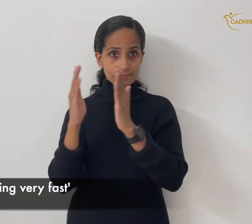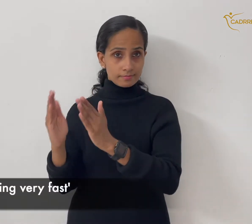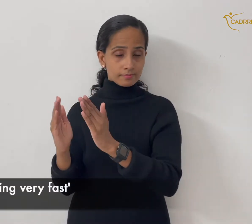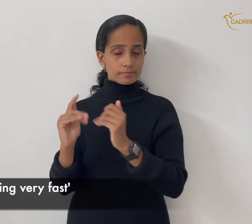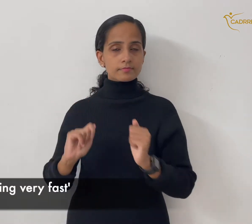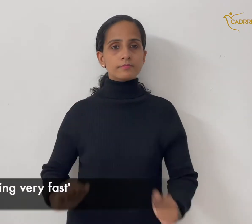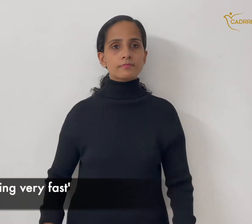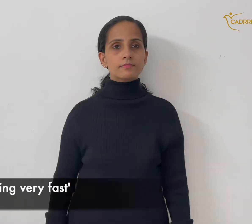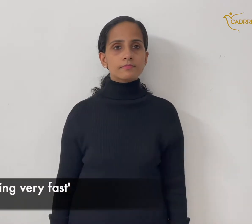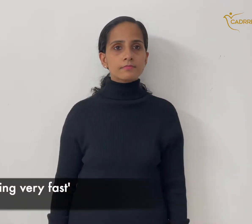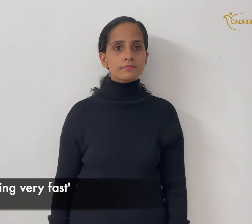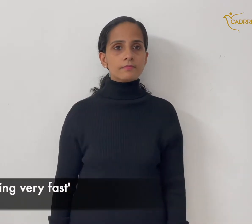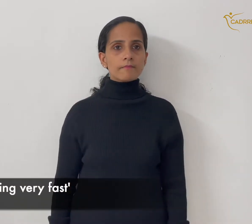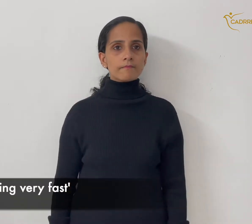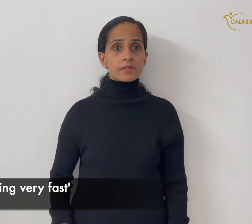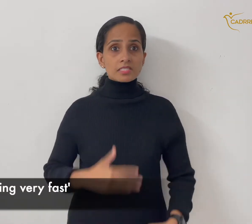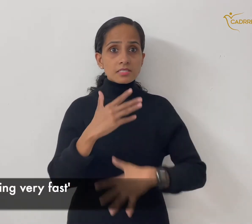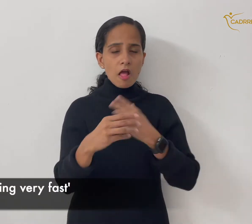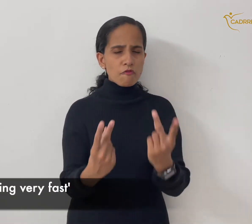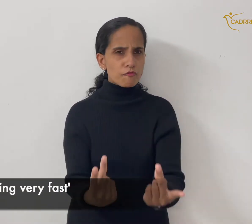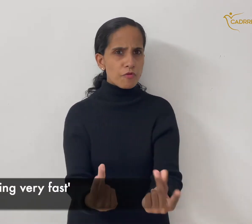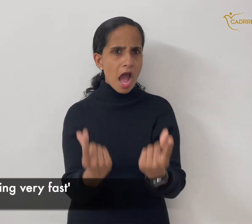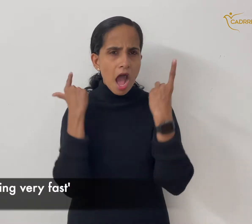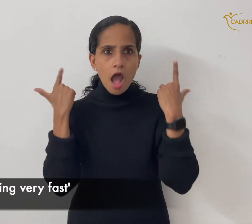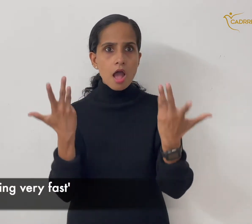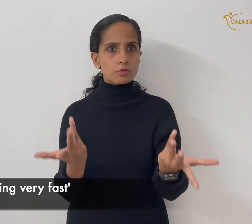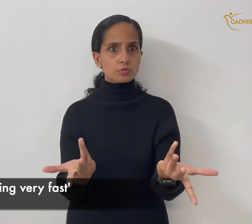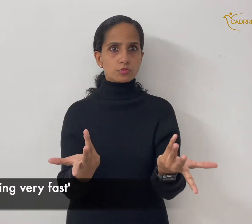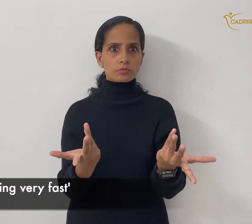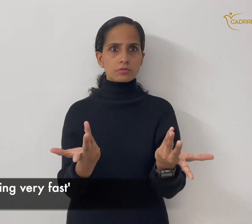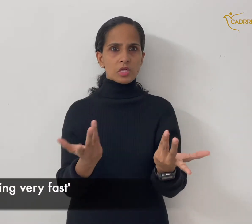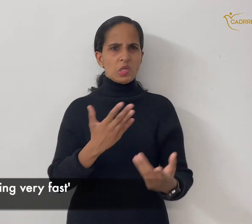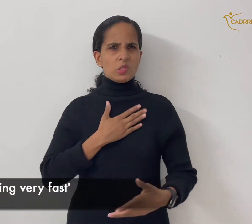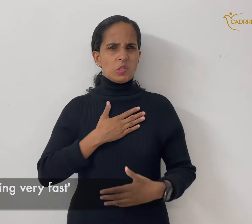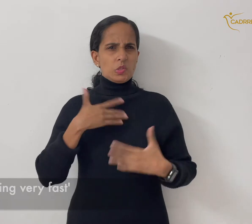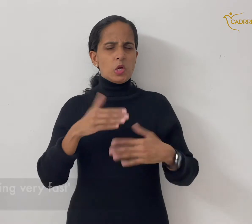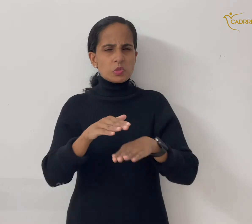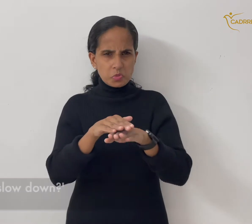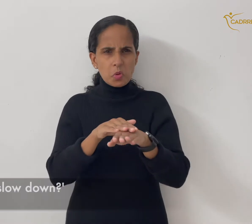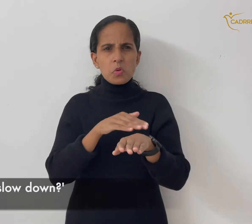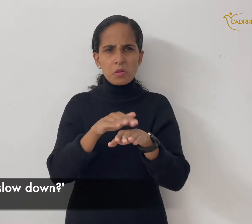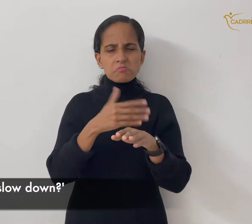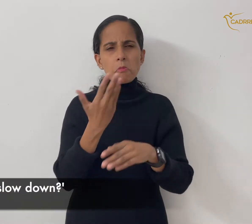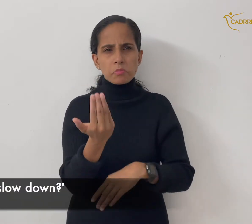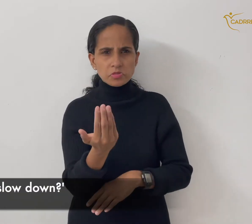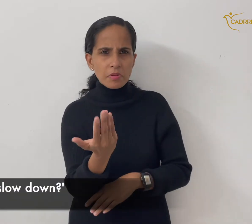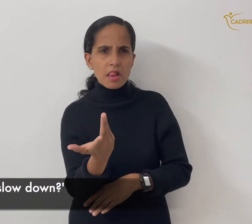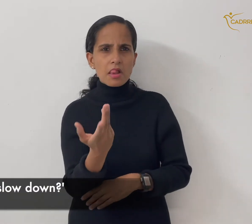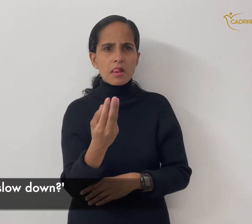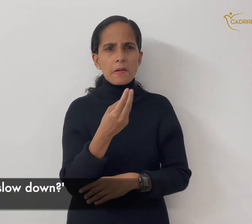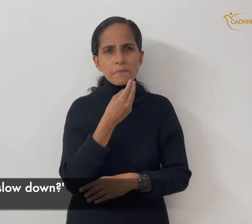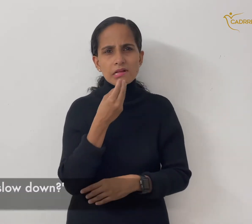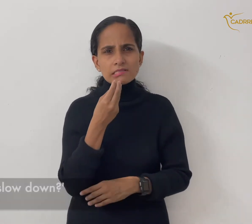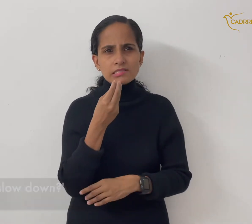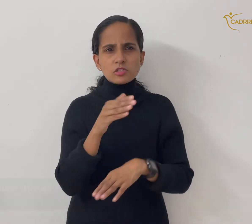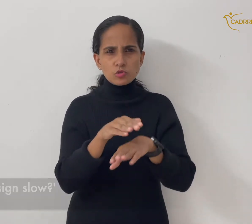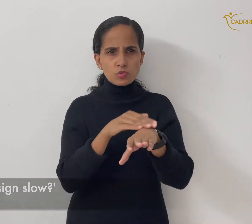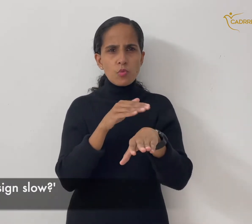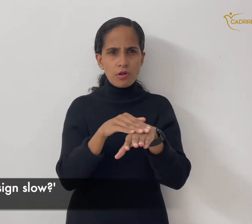Next, you are signing very fast. Could you please slow down? Please, could